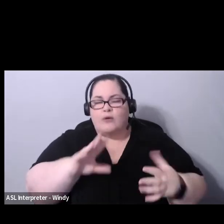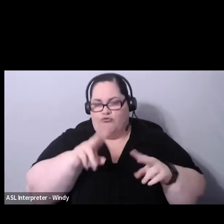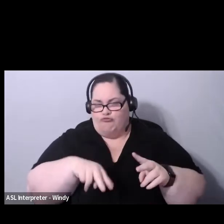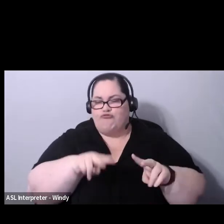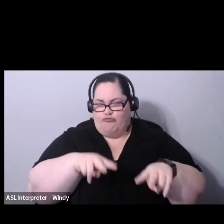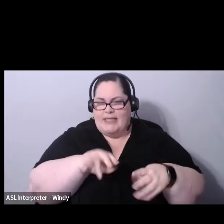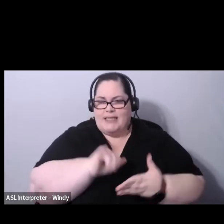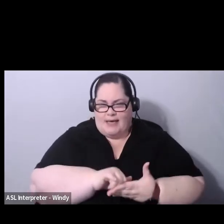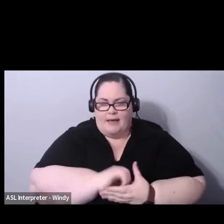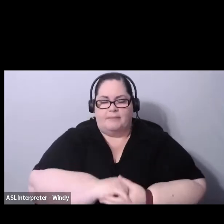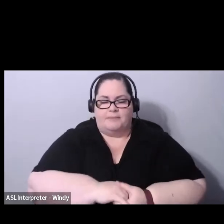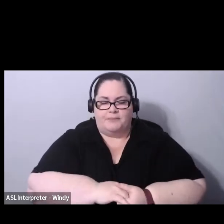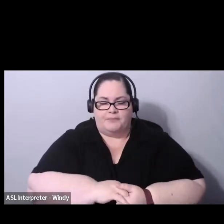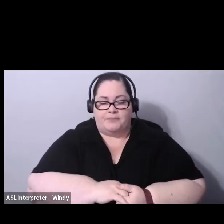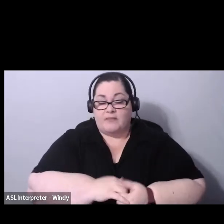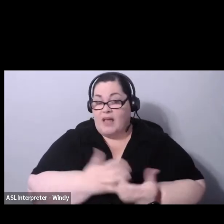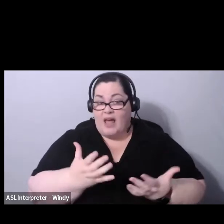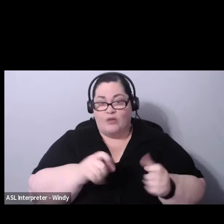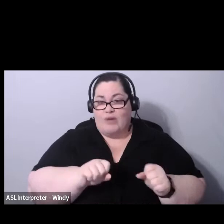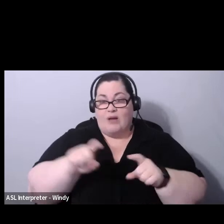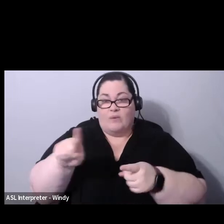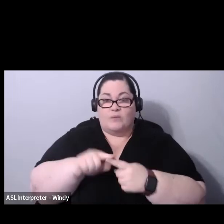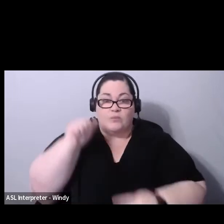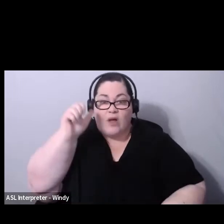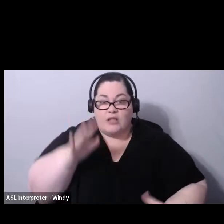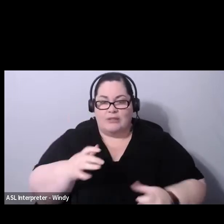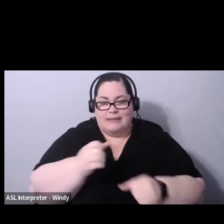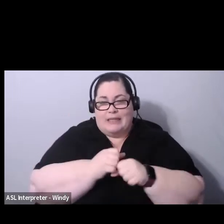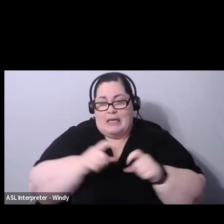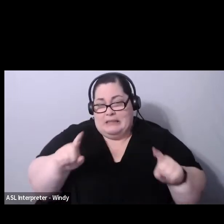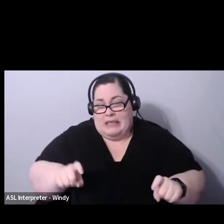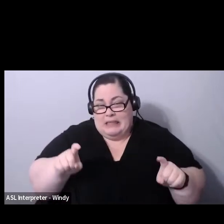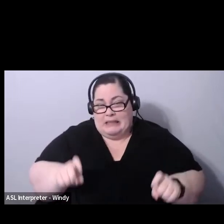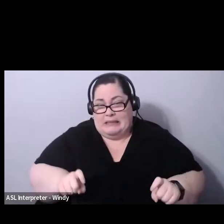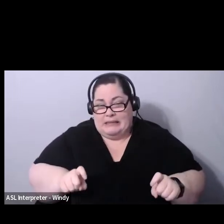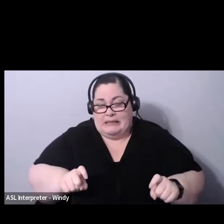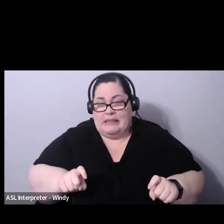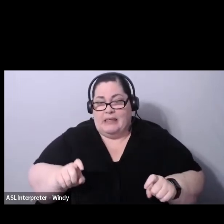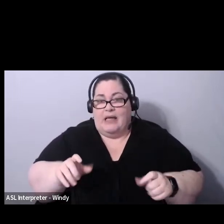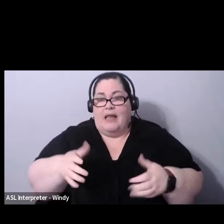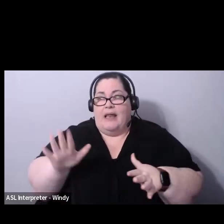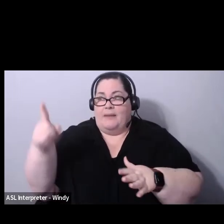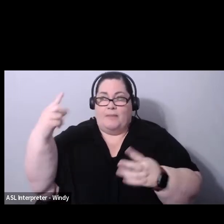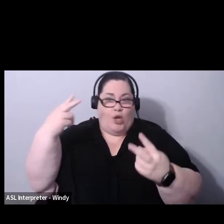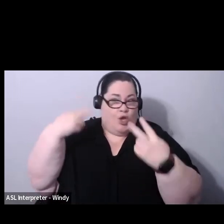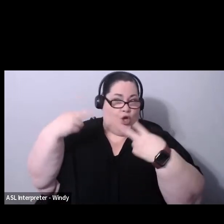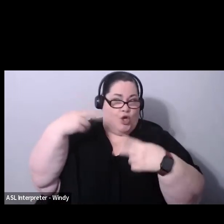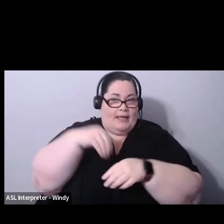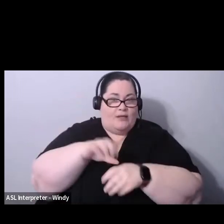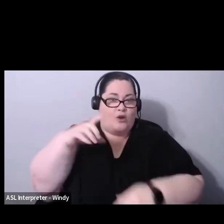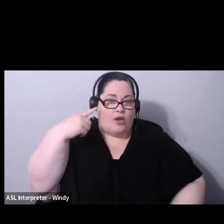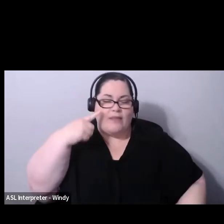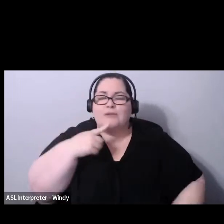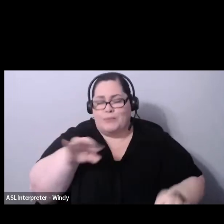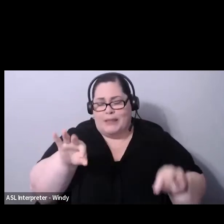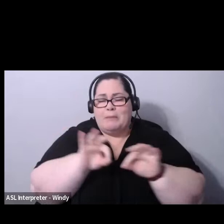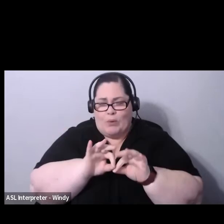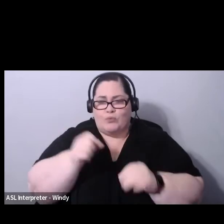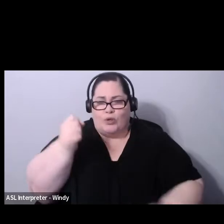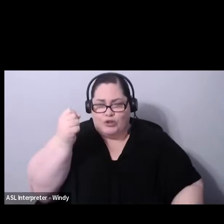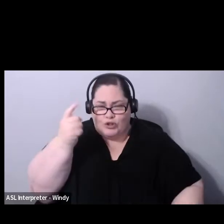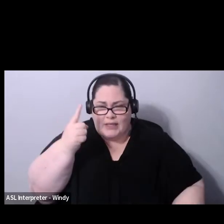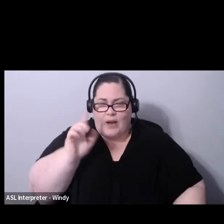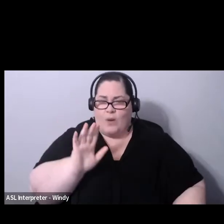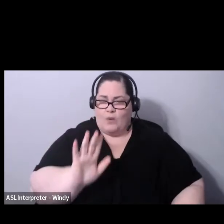to an audiologist and ask, have your hearing tested, have your ears looked at, because that's really important that you